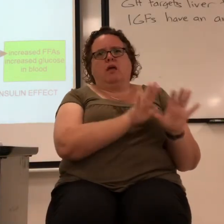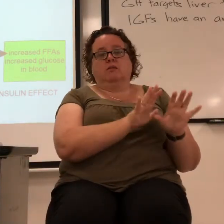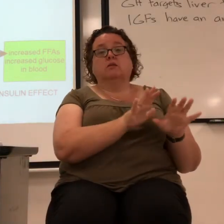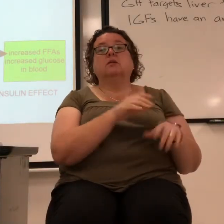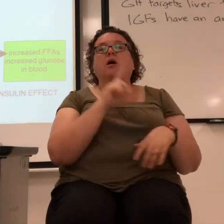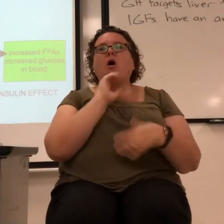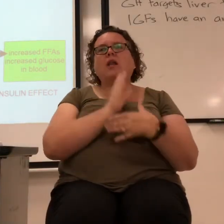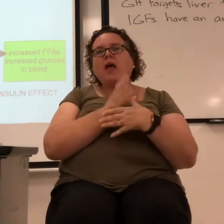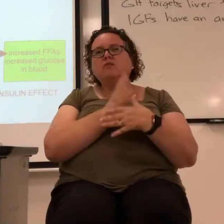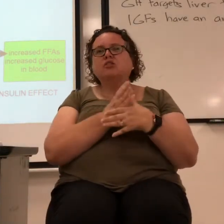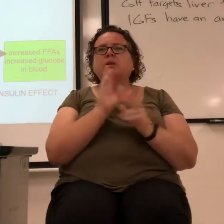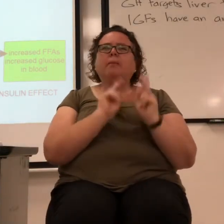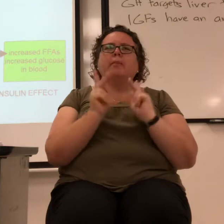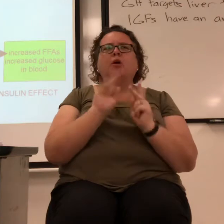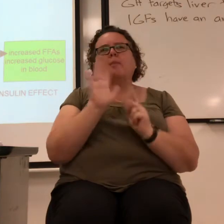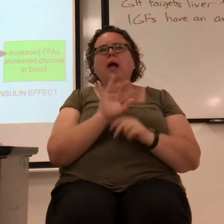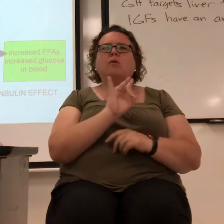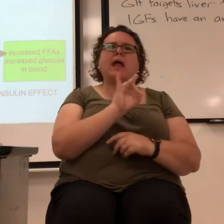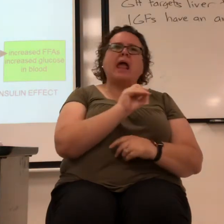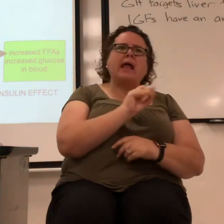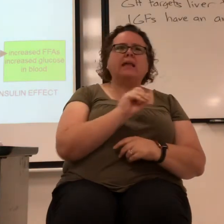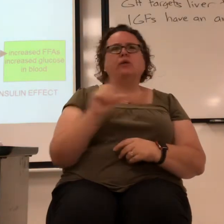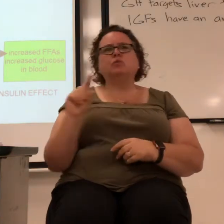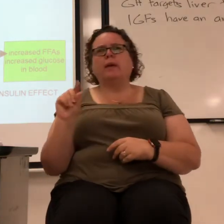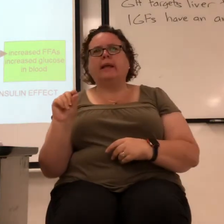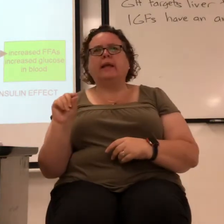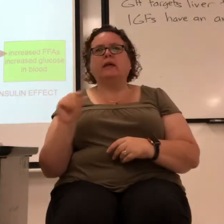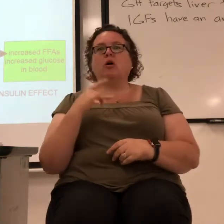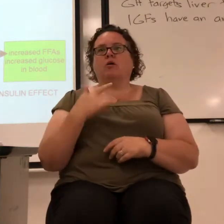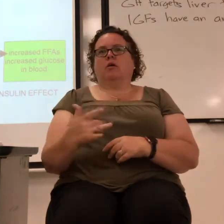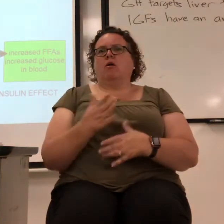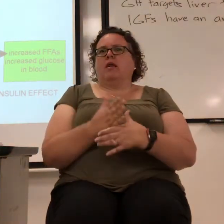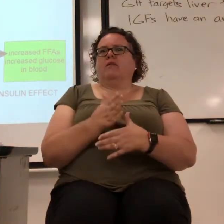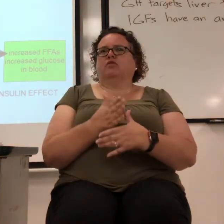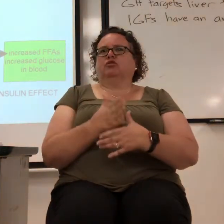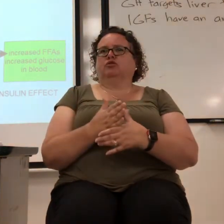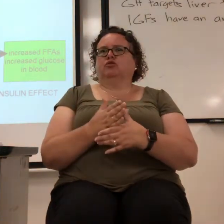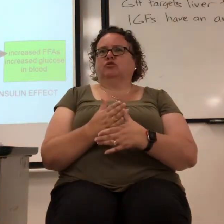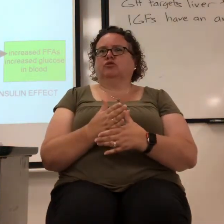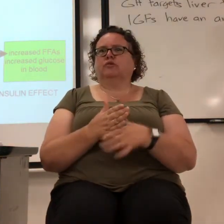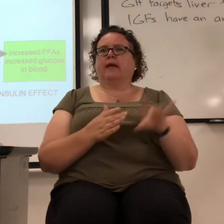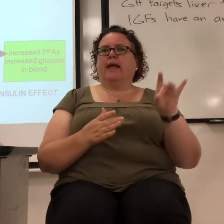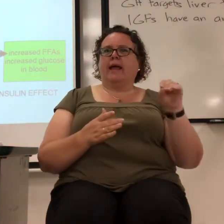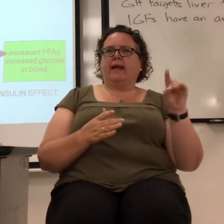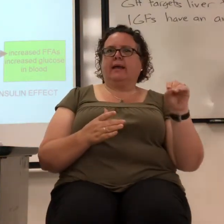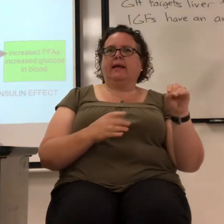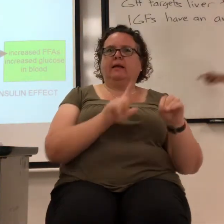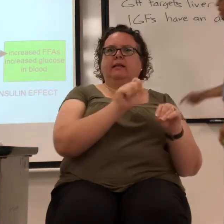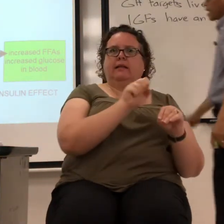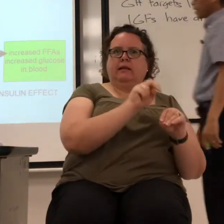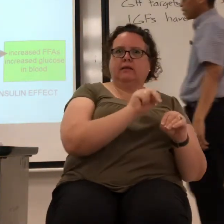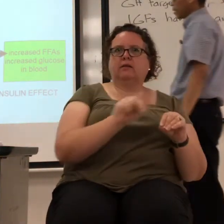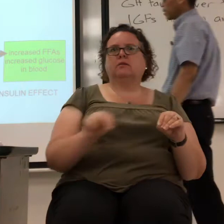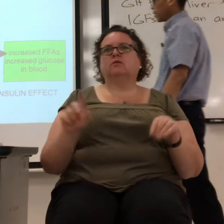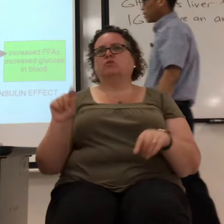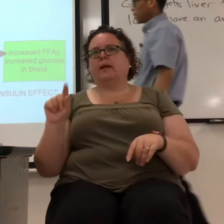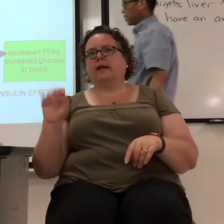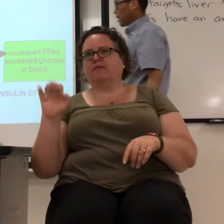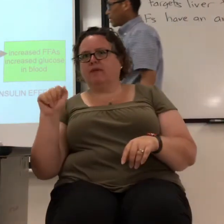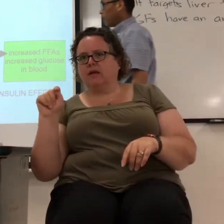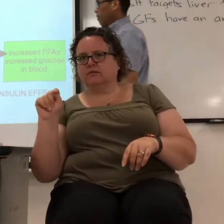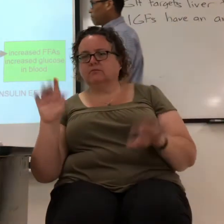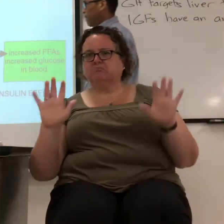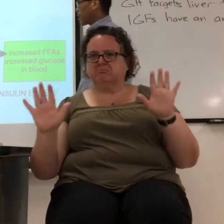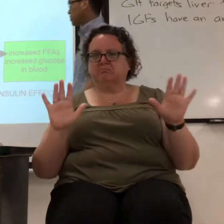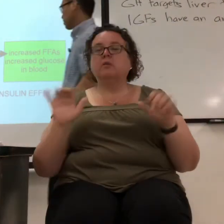On average, people are about 80-20, 80 lean, 20 fat on average. So growth hormone does that,